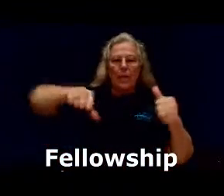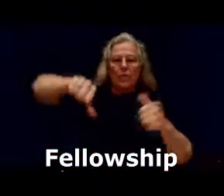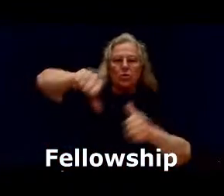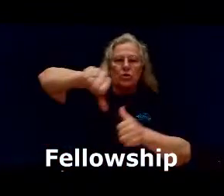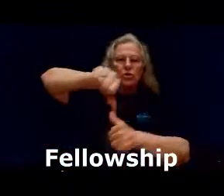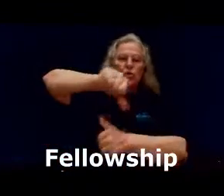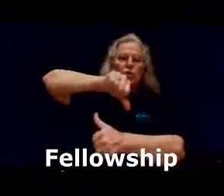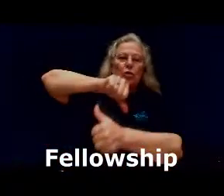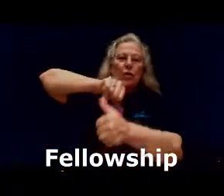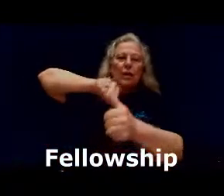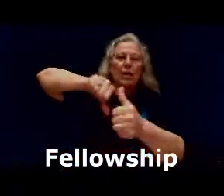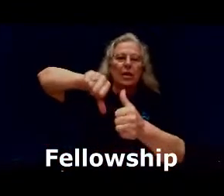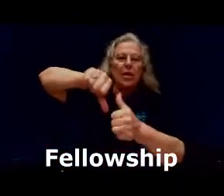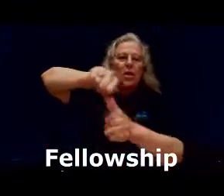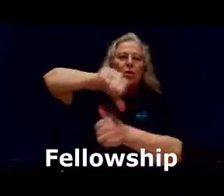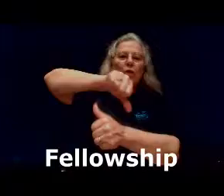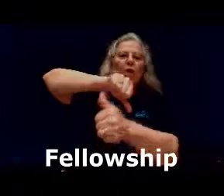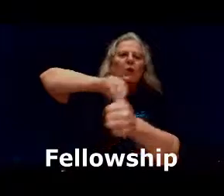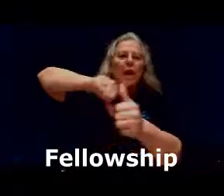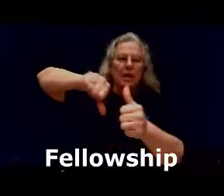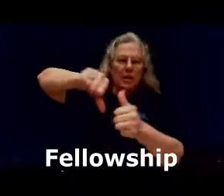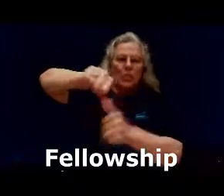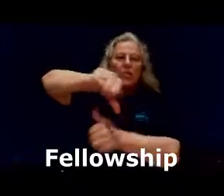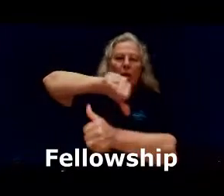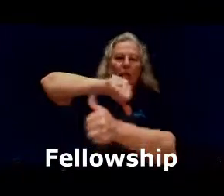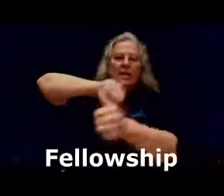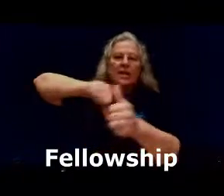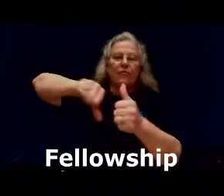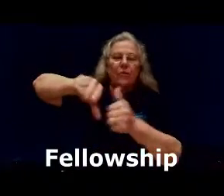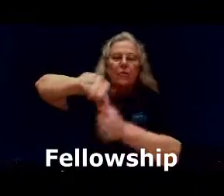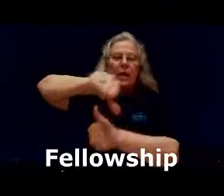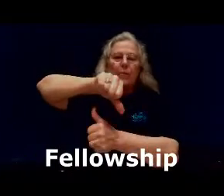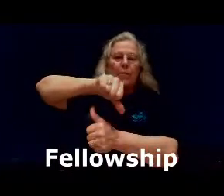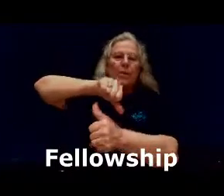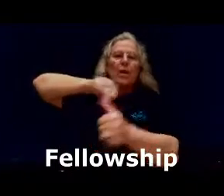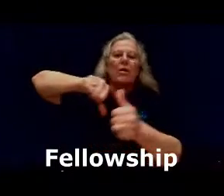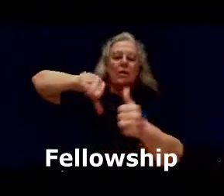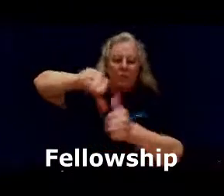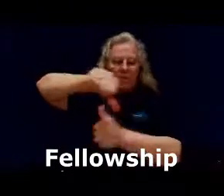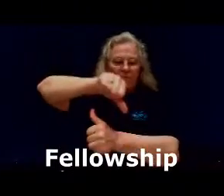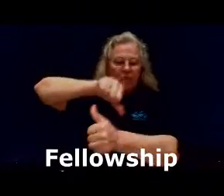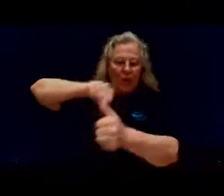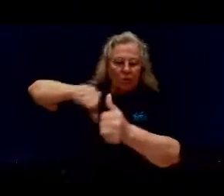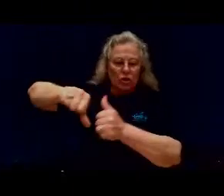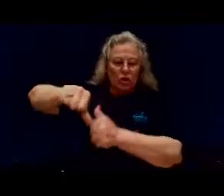you're circling like you're interacting with a lot of different people. Fellowship.